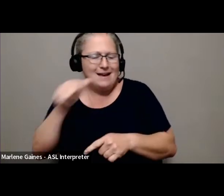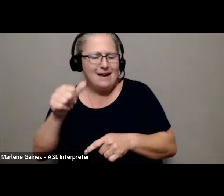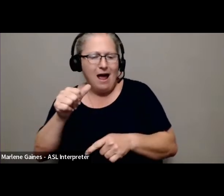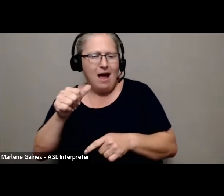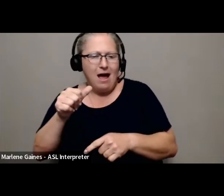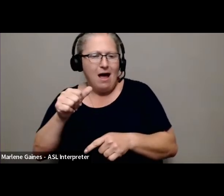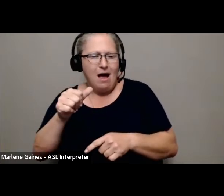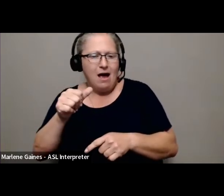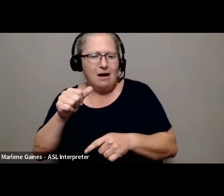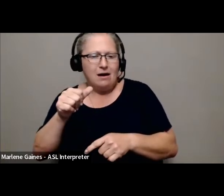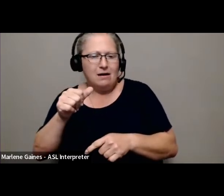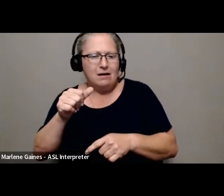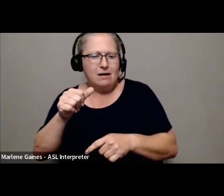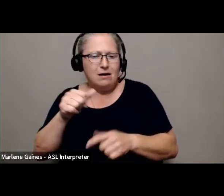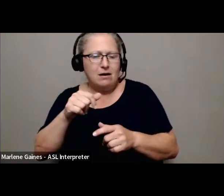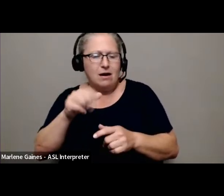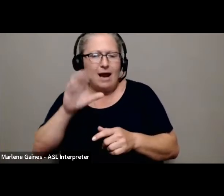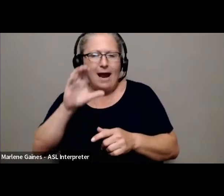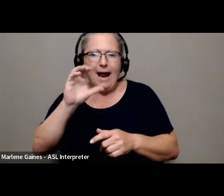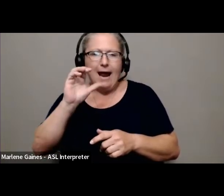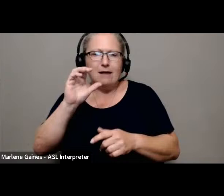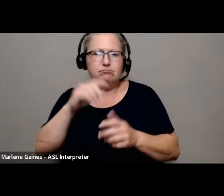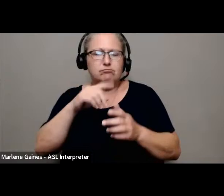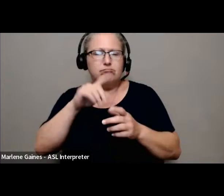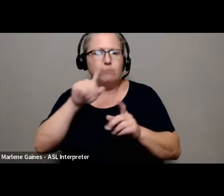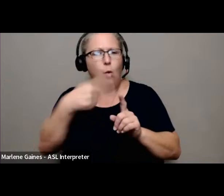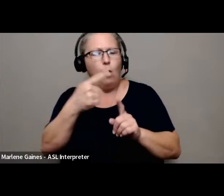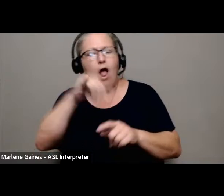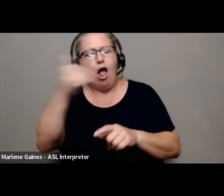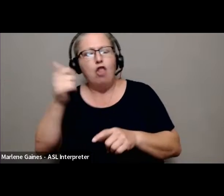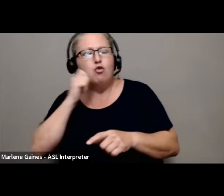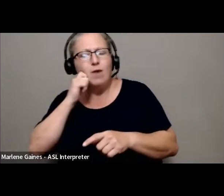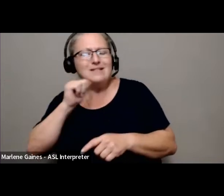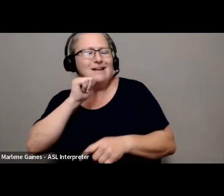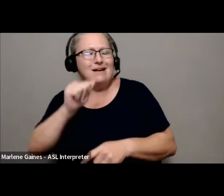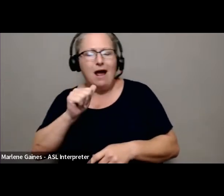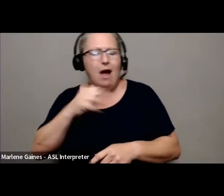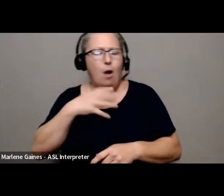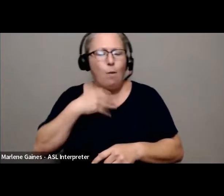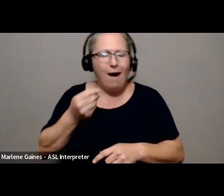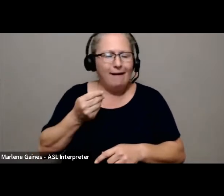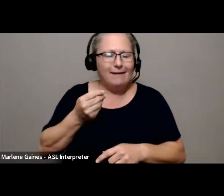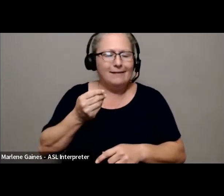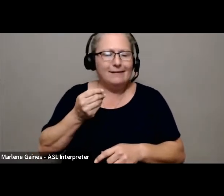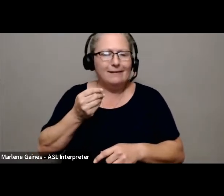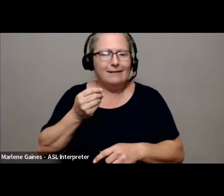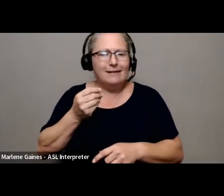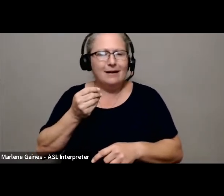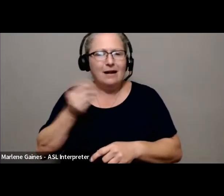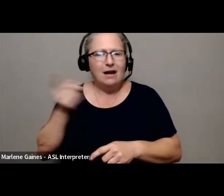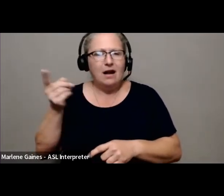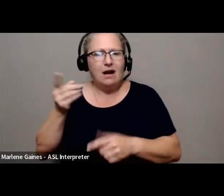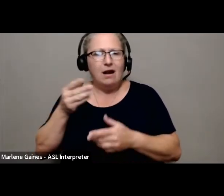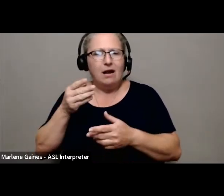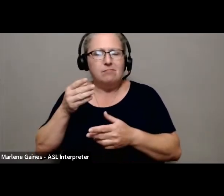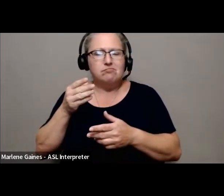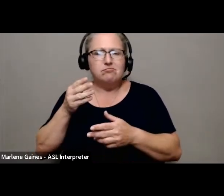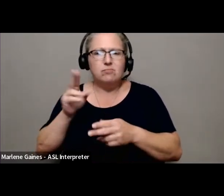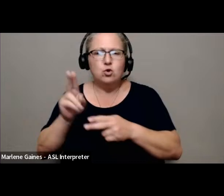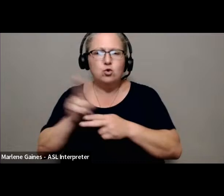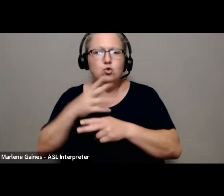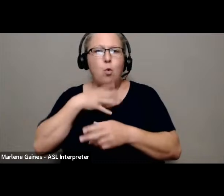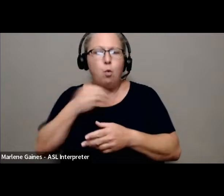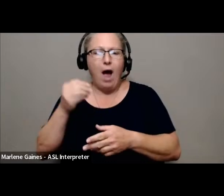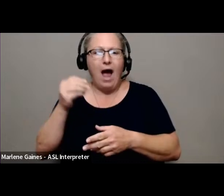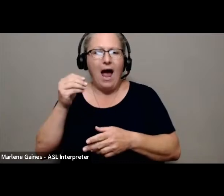capitalize white, but he capitalizes other races. The the term white supremacy used over